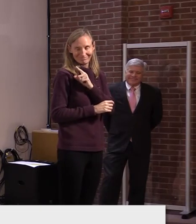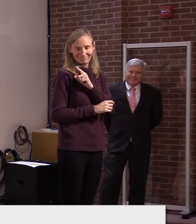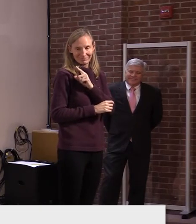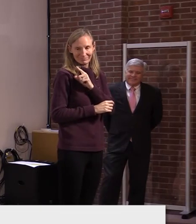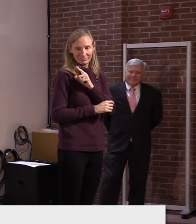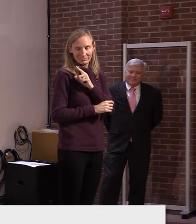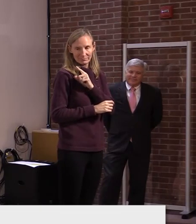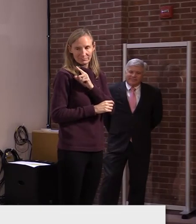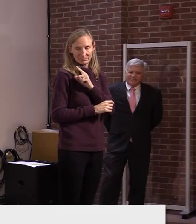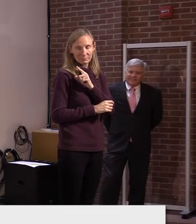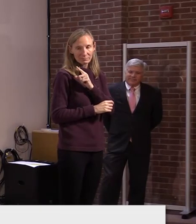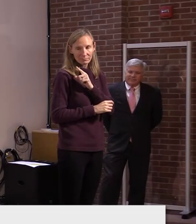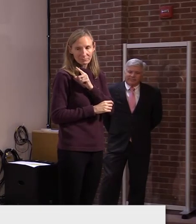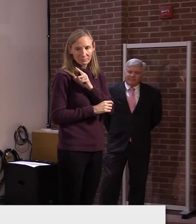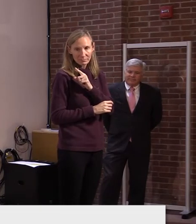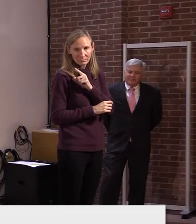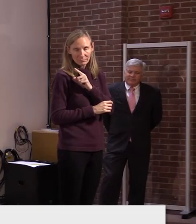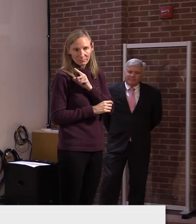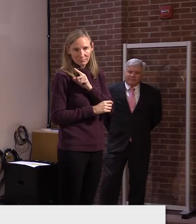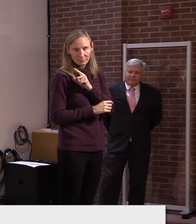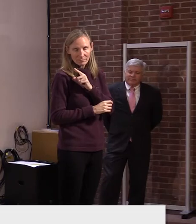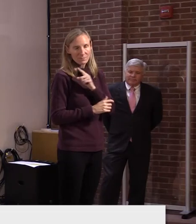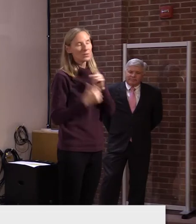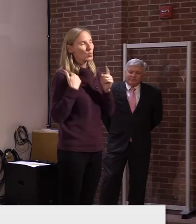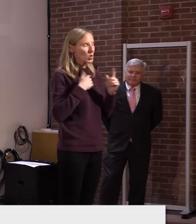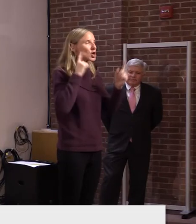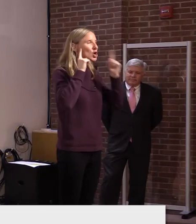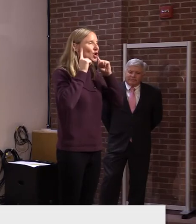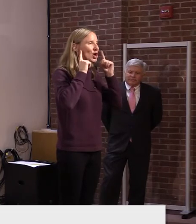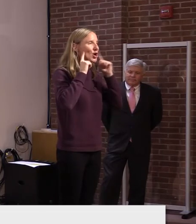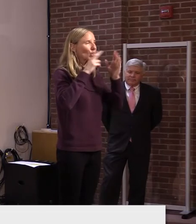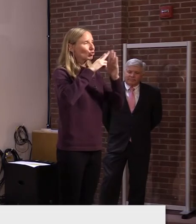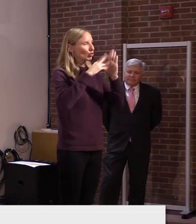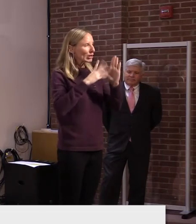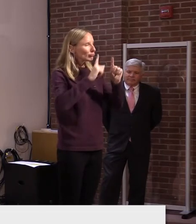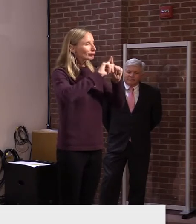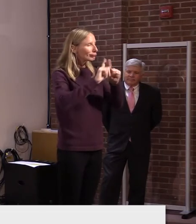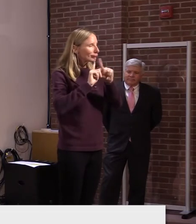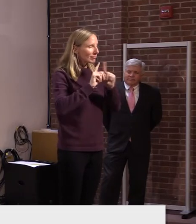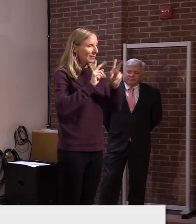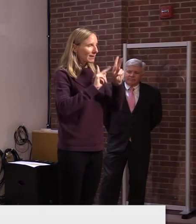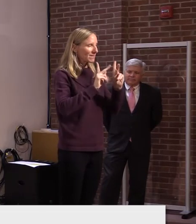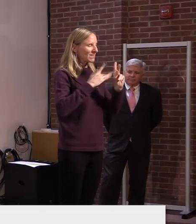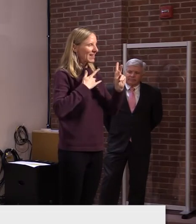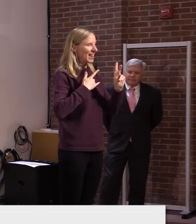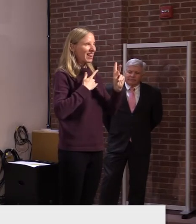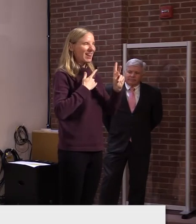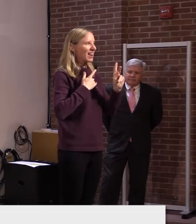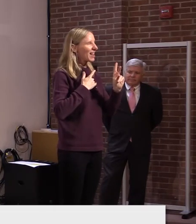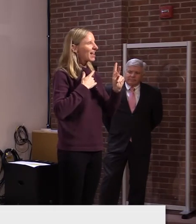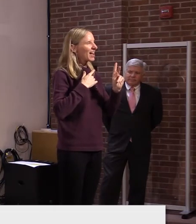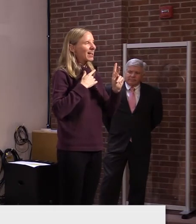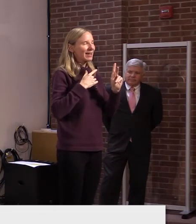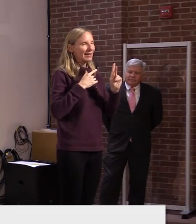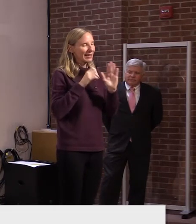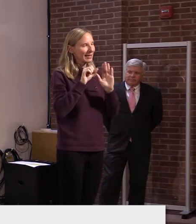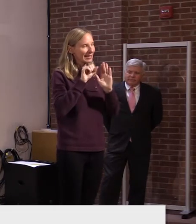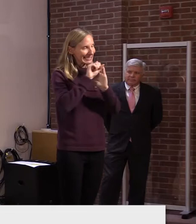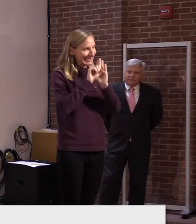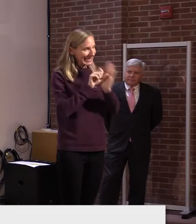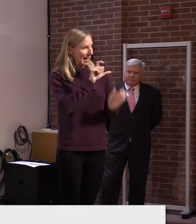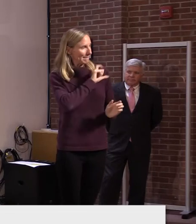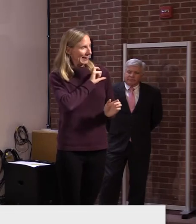Yeah. We're hearing from leaders who are concerned about not getting information promptly from the state police about serious